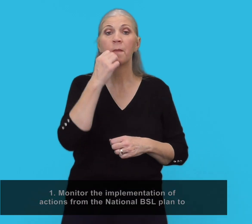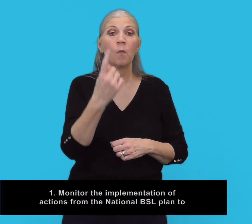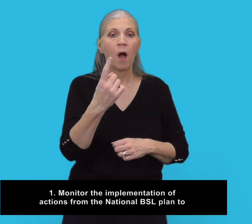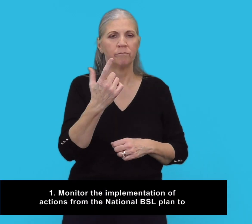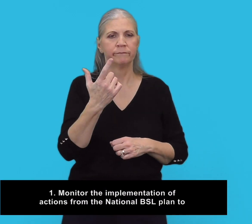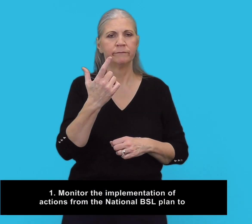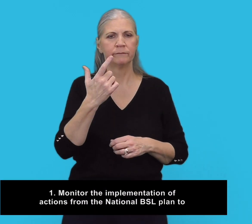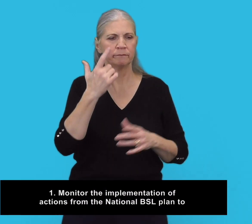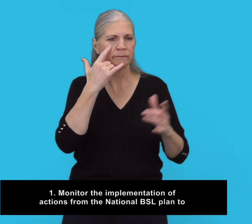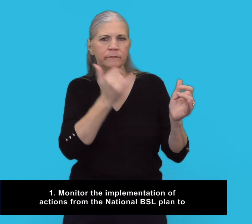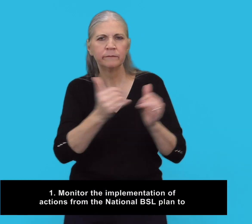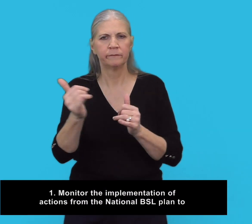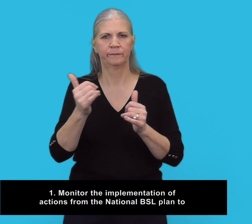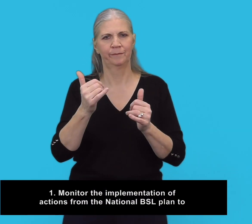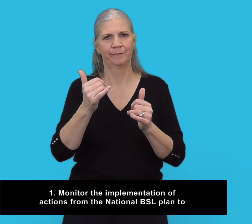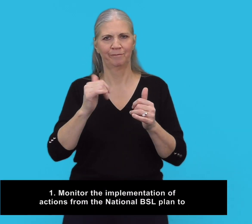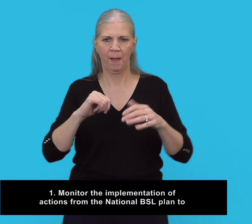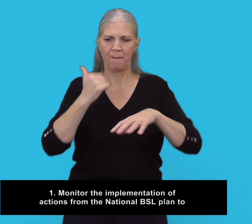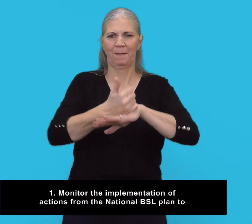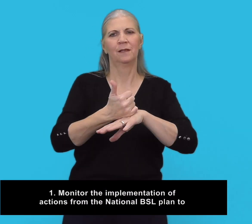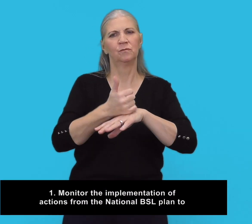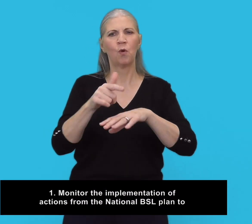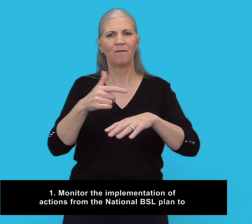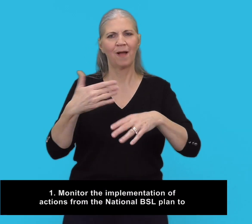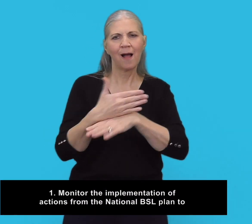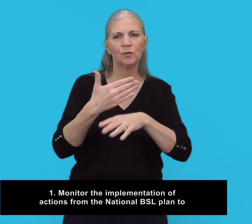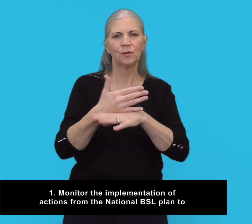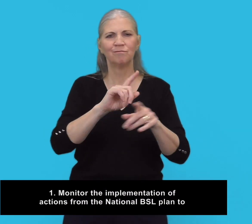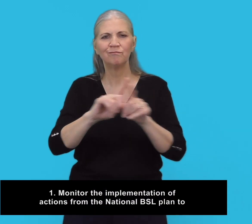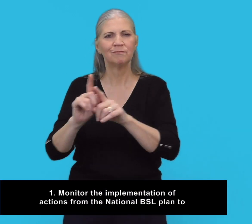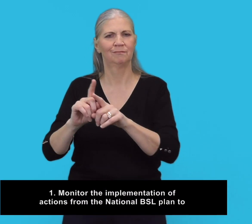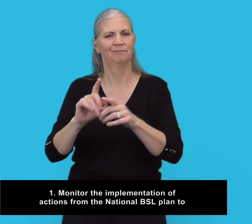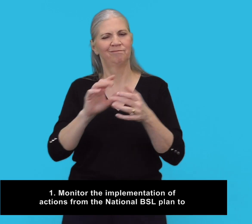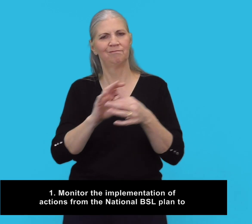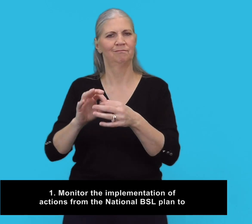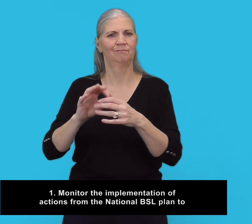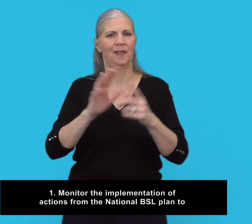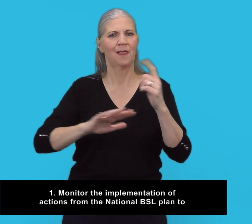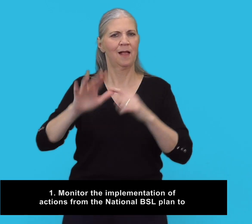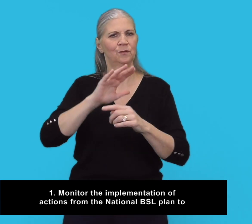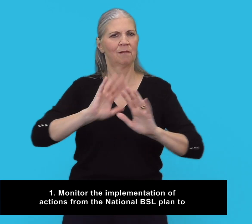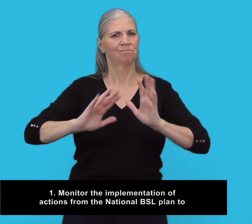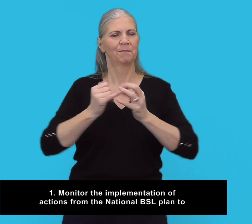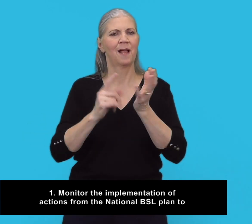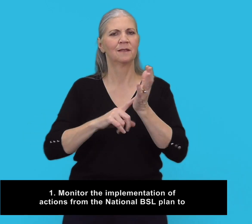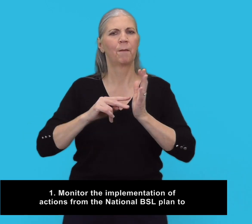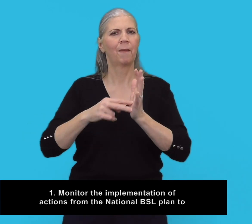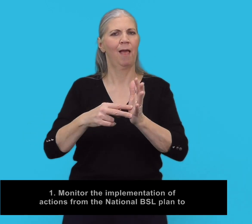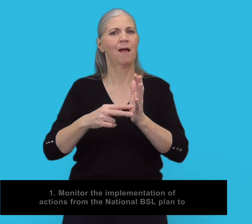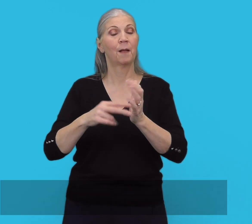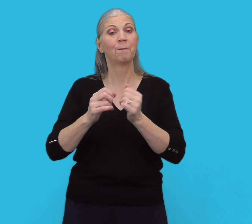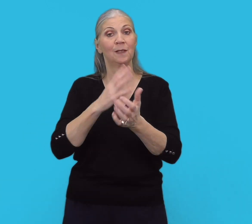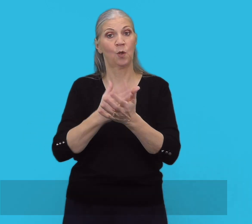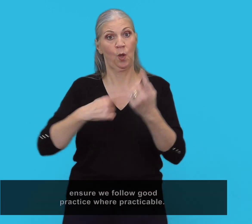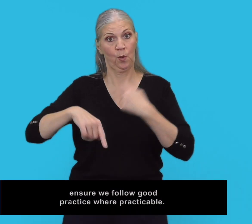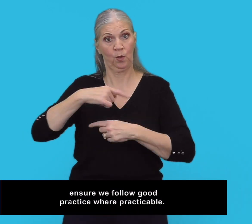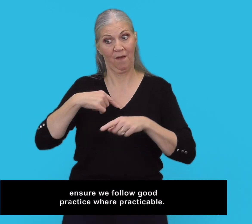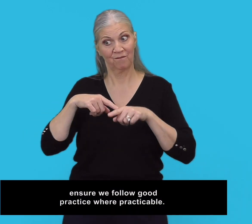monitor the implementations of actions from the National BSL Plan to ensure we follow good practice